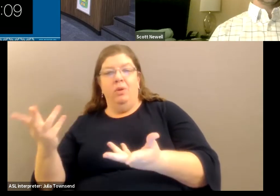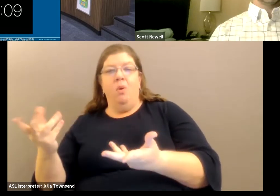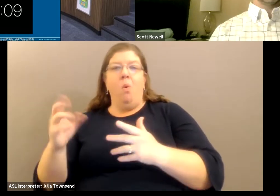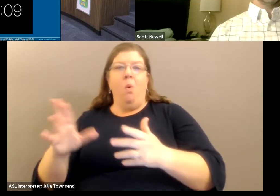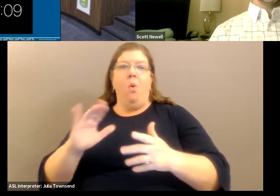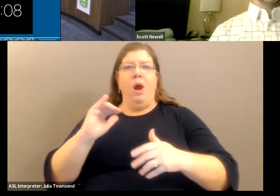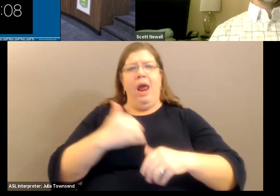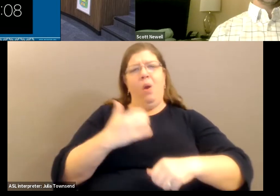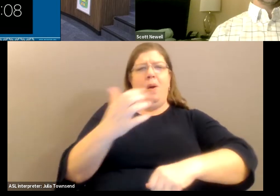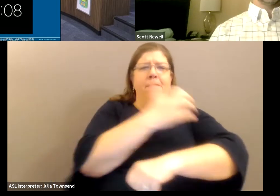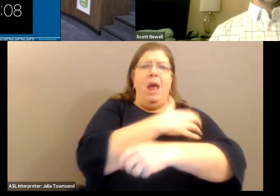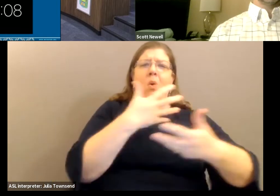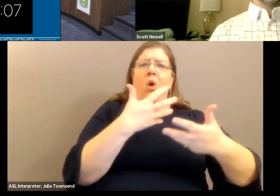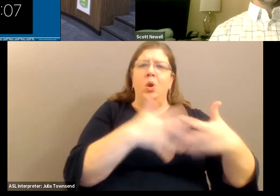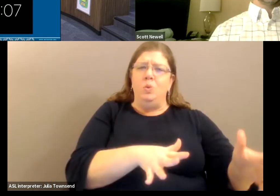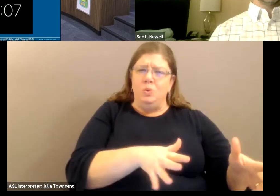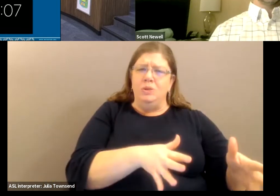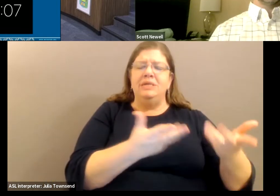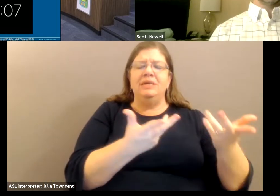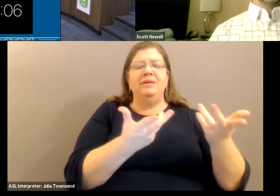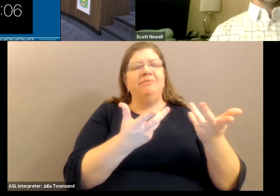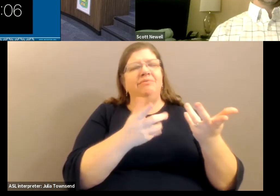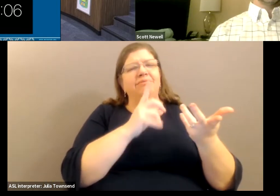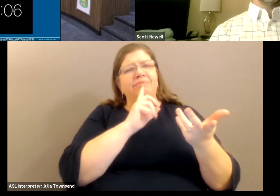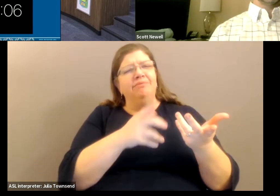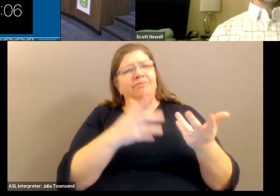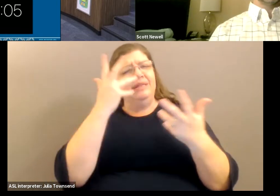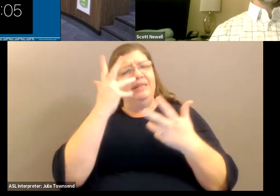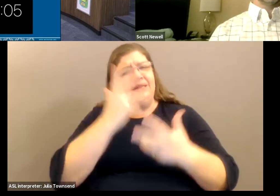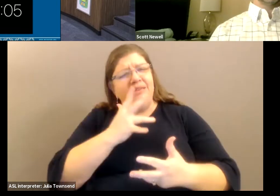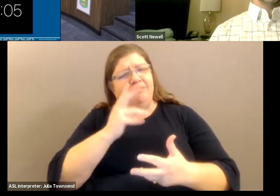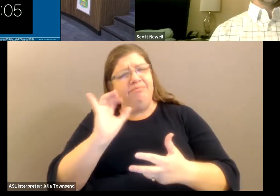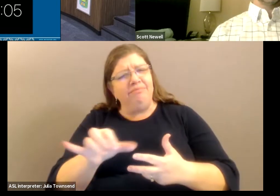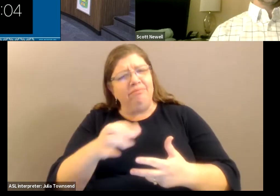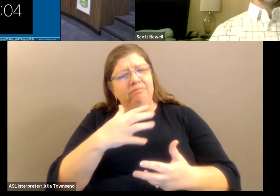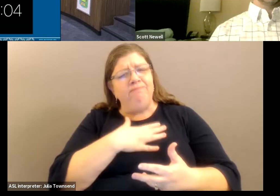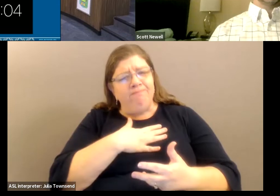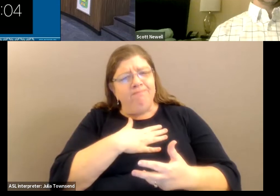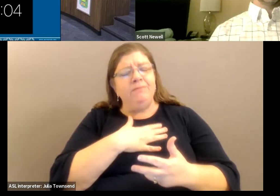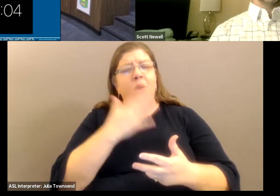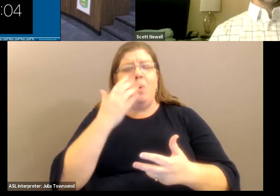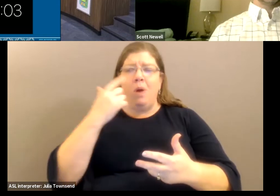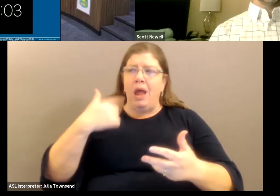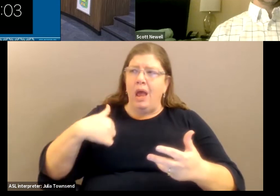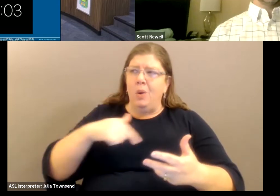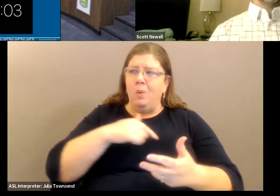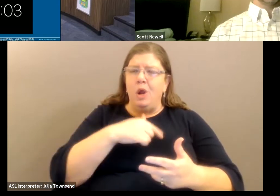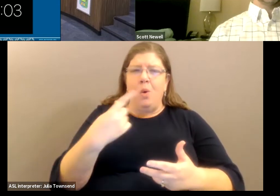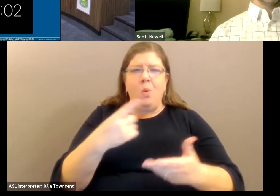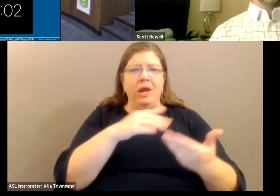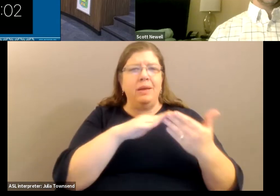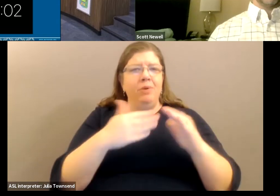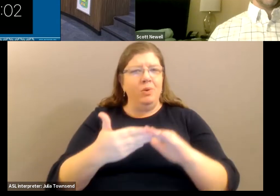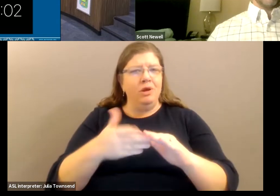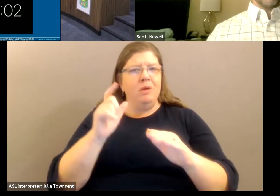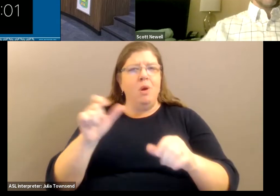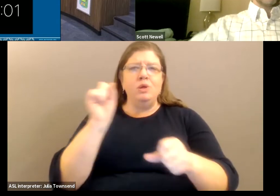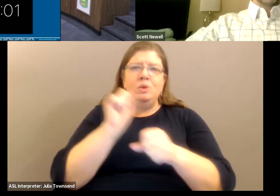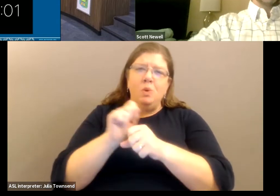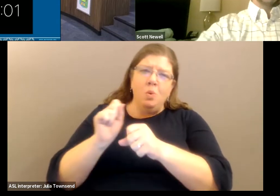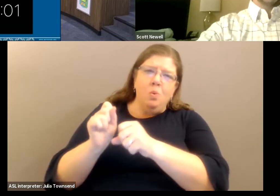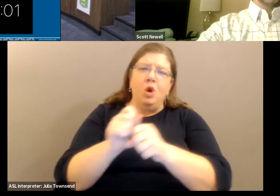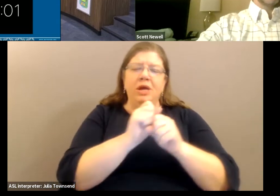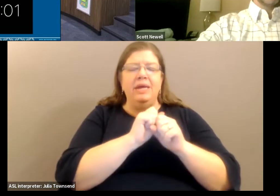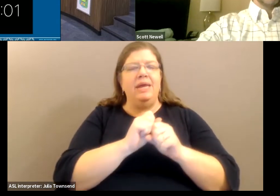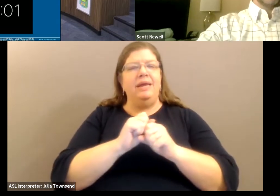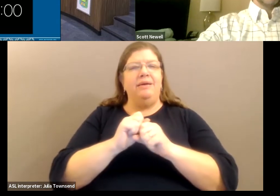our power, losing our power. And it's actually sad to me because we're a community. And we're supposed to be working as a community. I